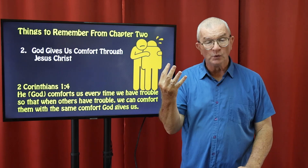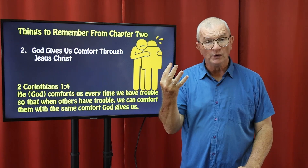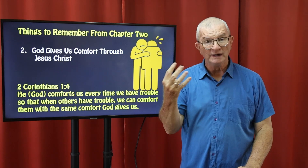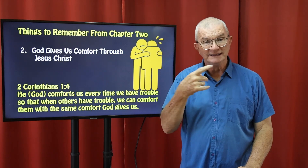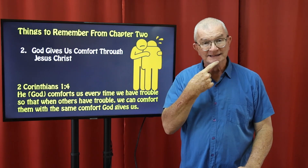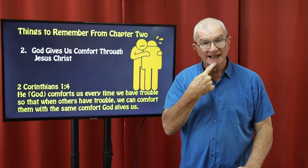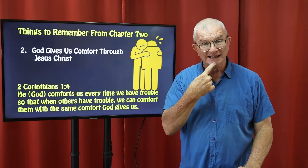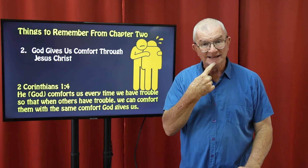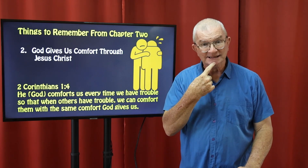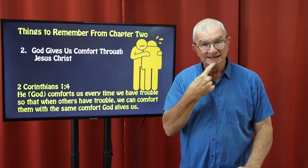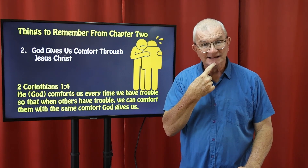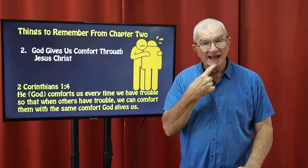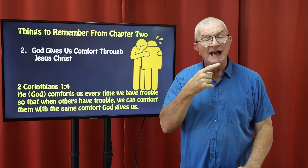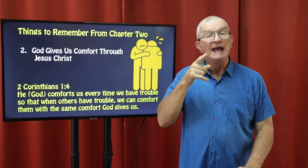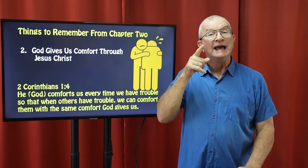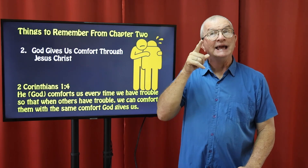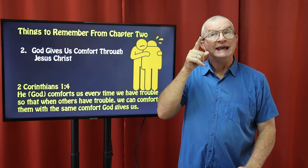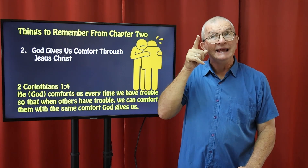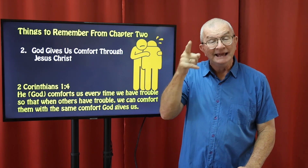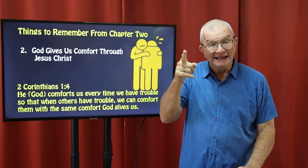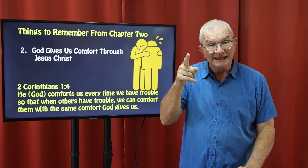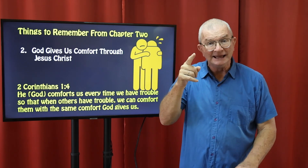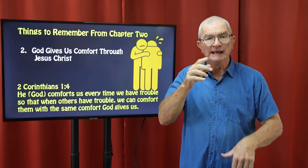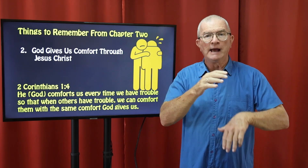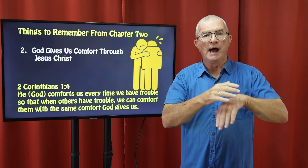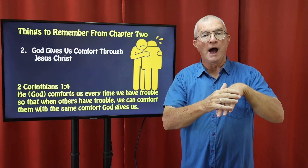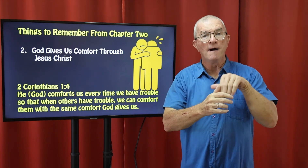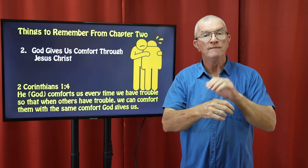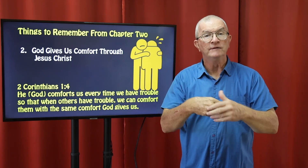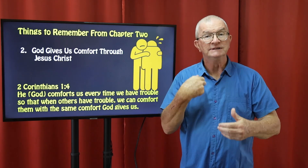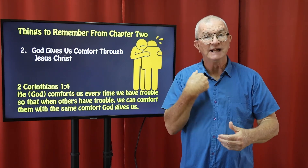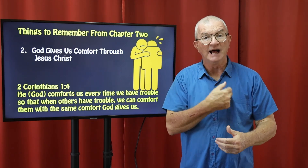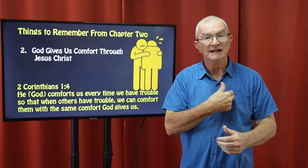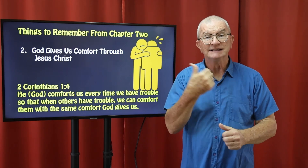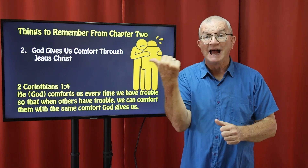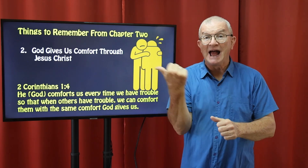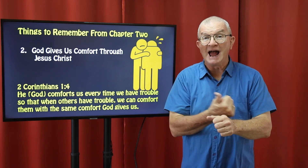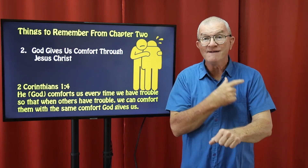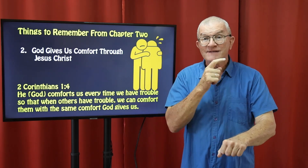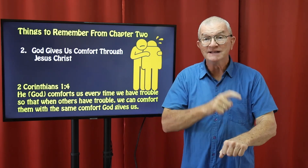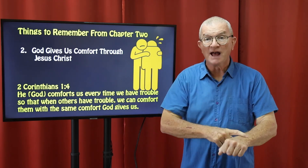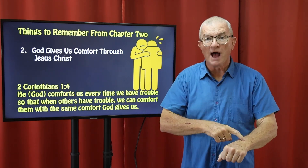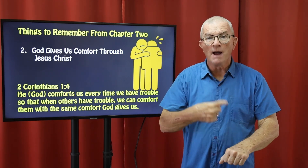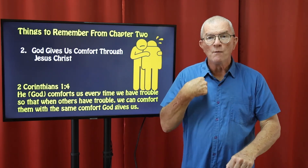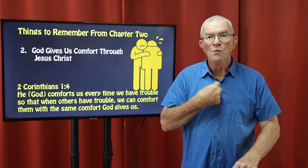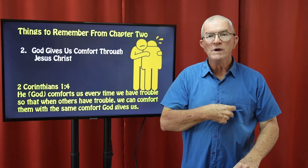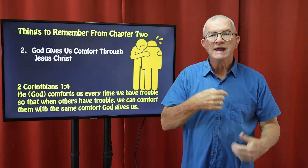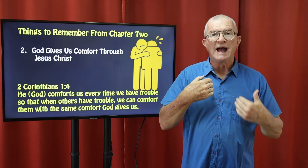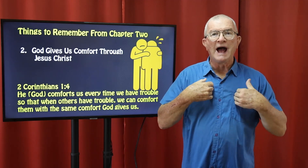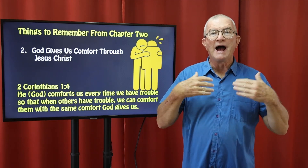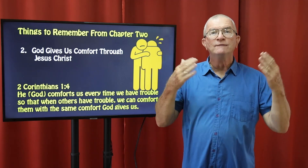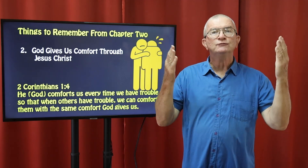verse 4 says, "He comforts us every time we have